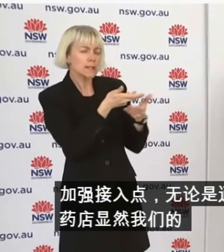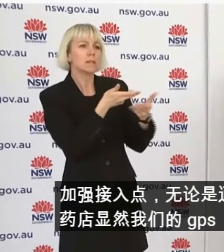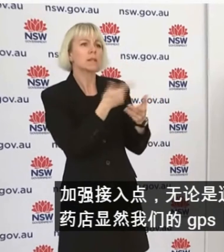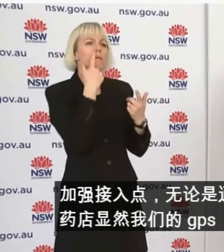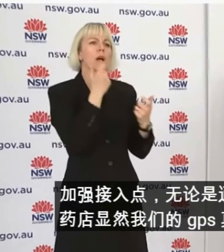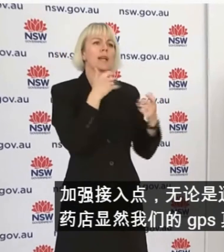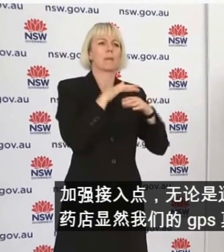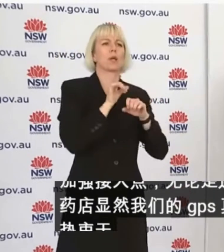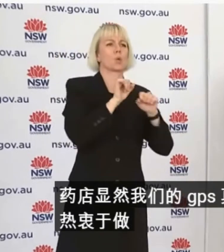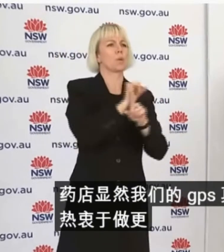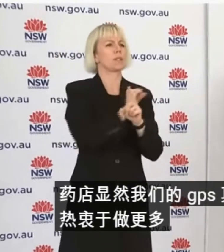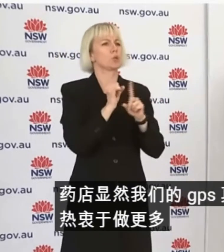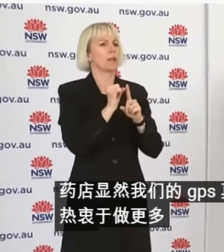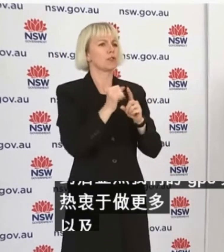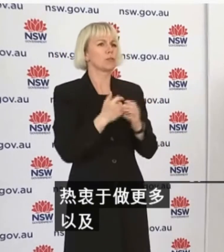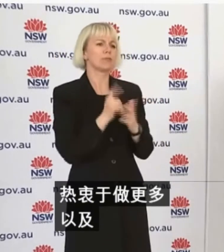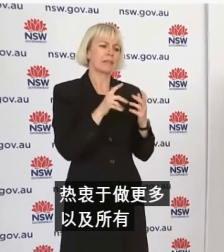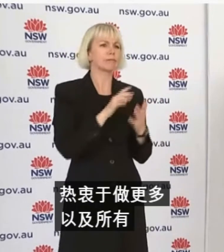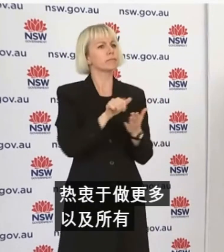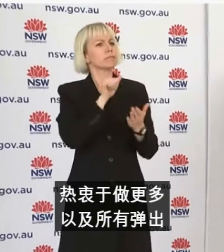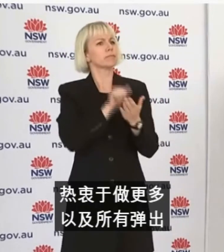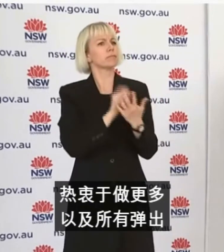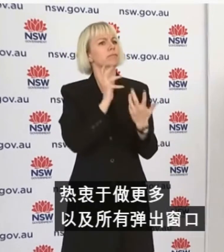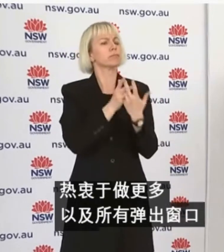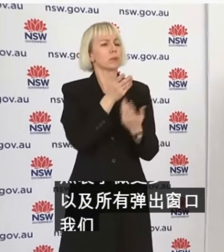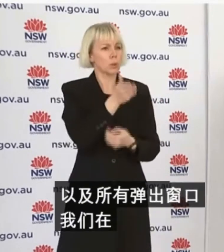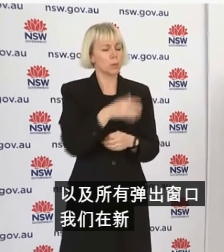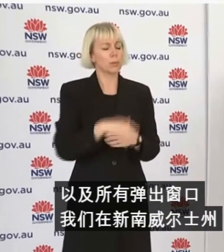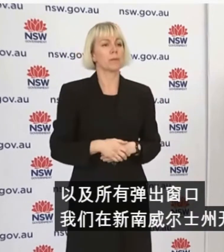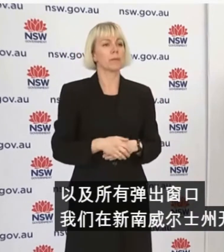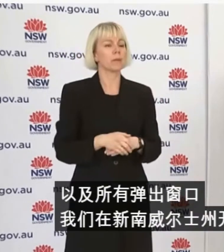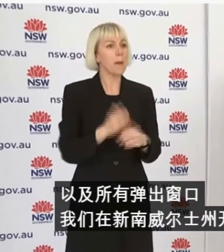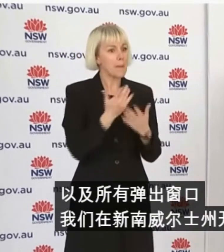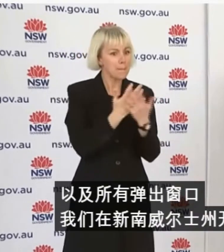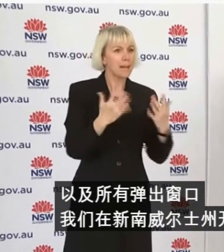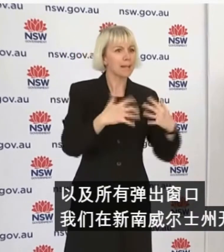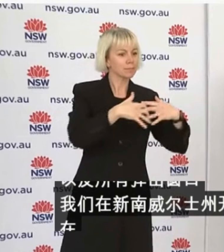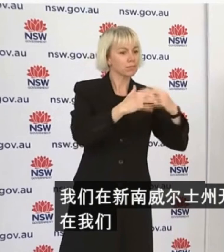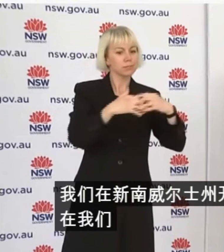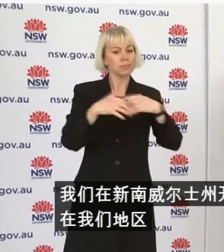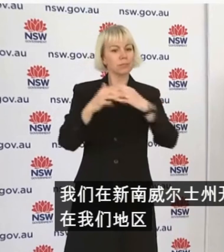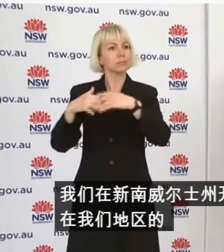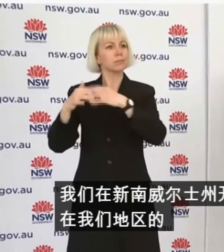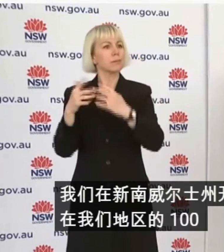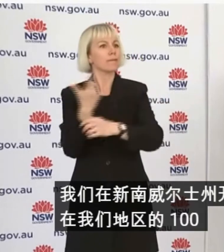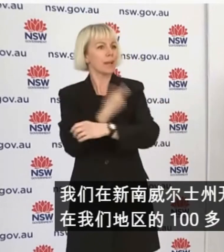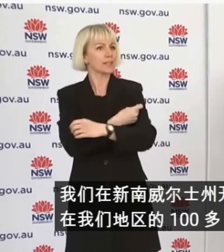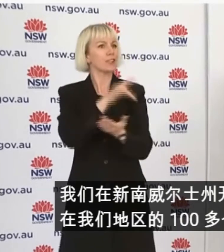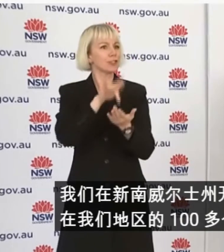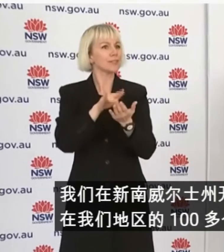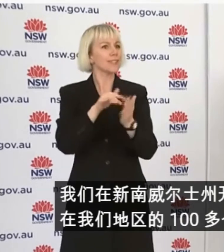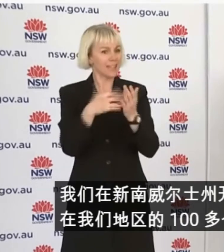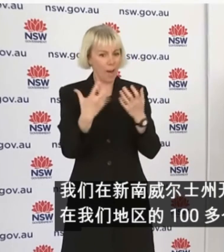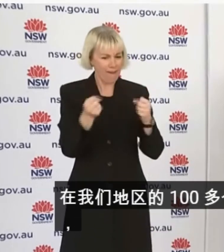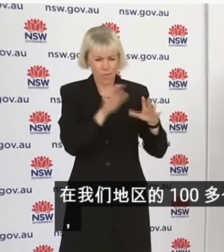Obviously, GPs are really keen to do more, as well as all the pop-up clinics we've got in New South Wales, especially those in our regions, over 100 sites,